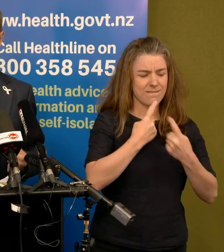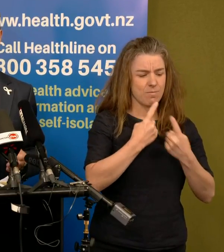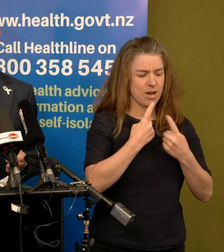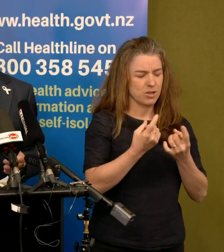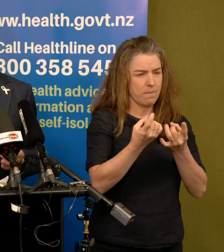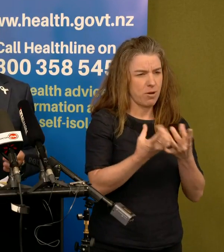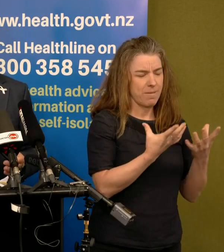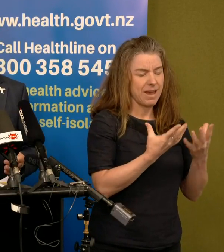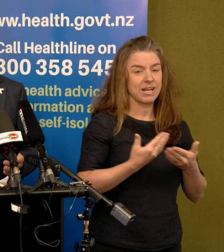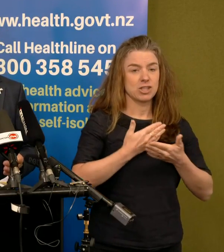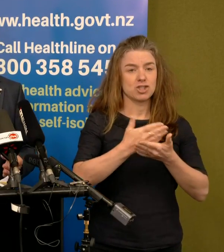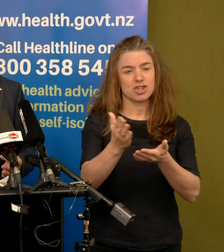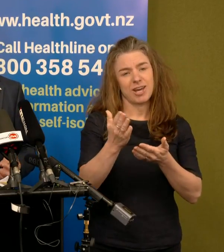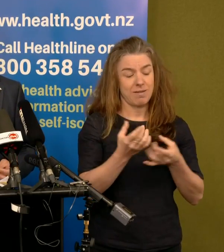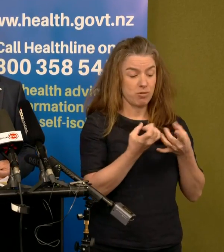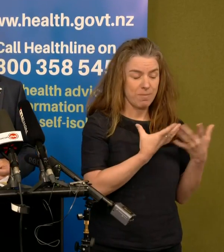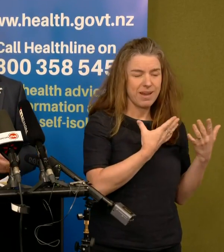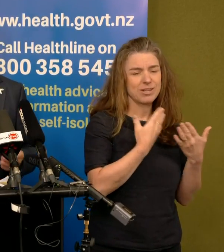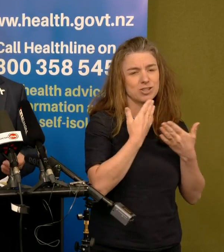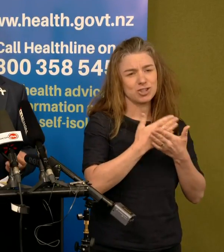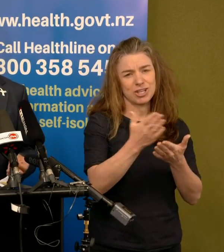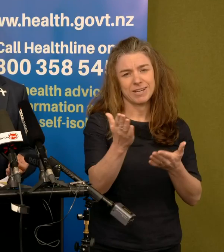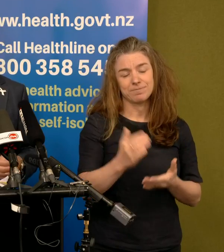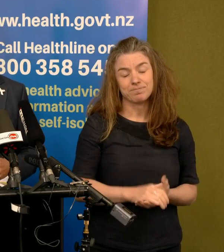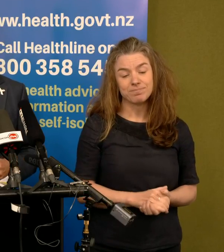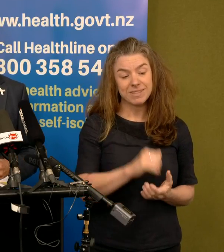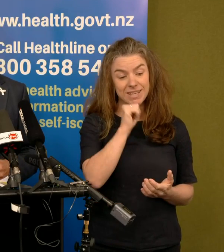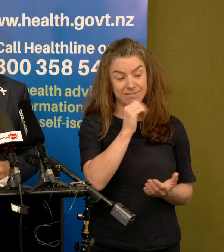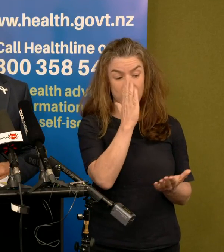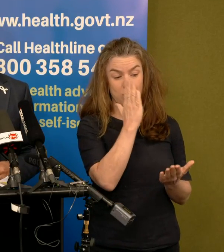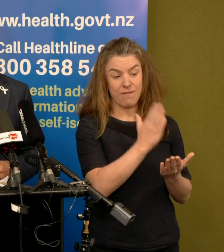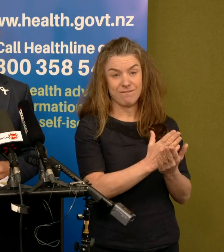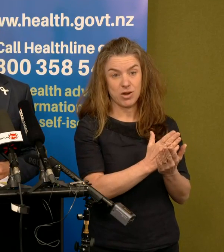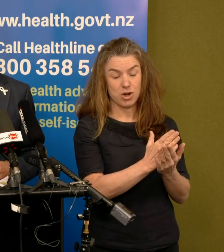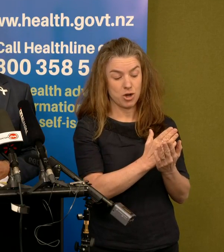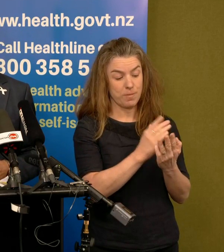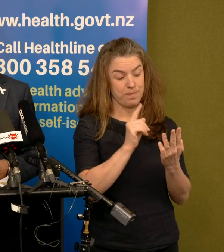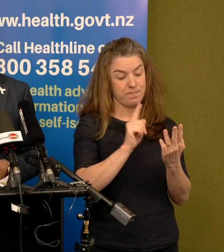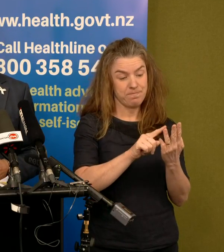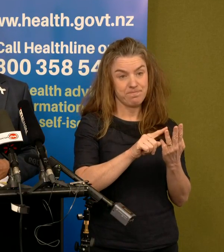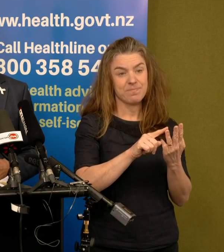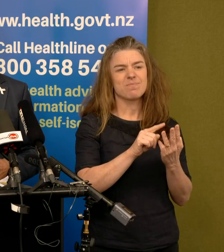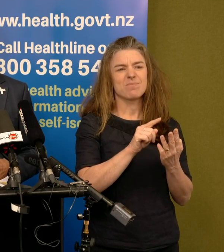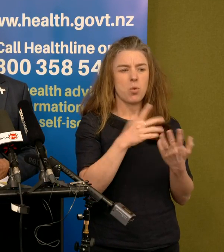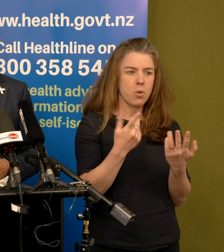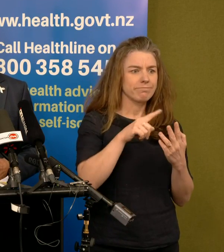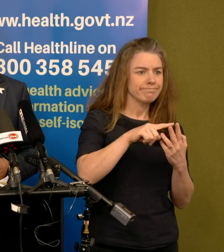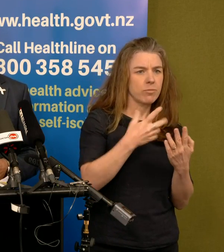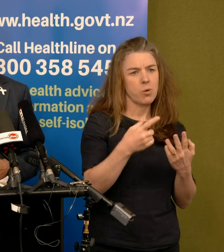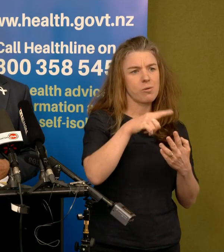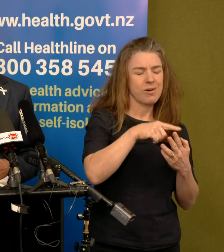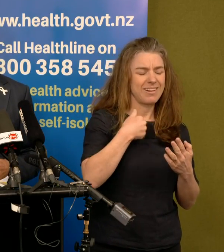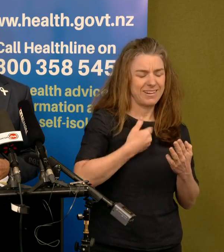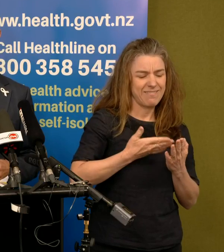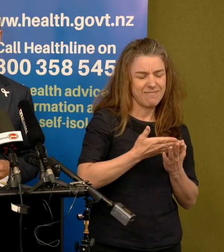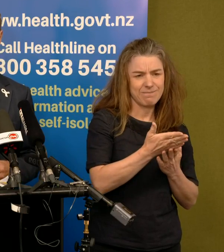In particular, as you will understand, where we have a positive test result, there is quite a process that needs to be gone through. First of